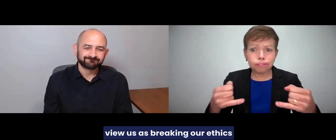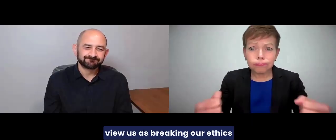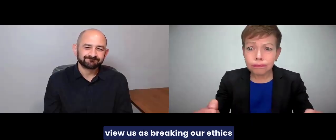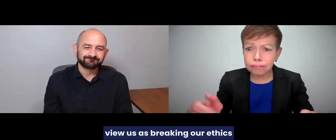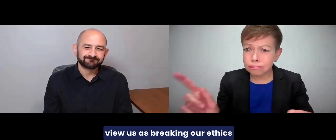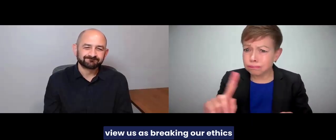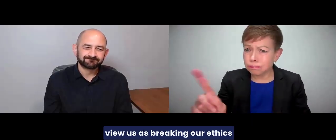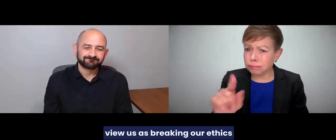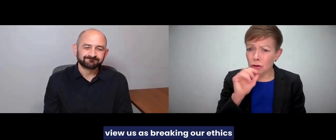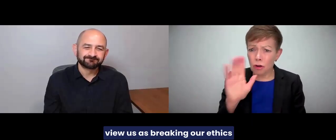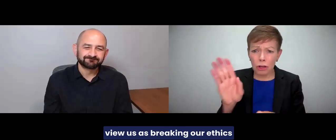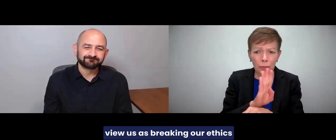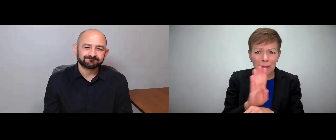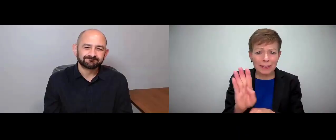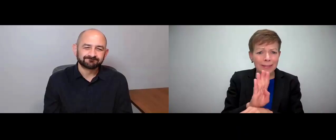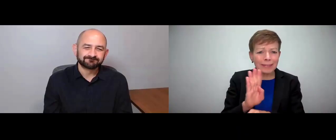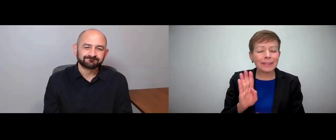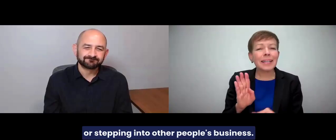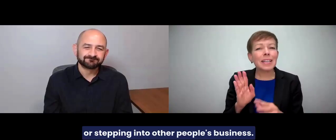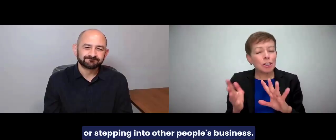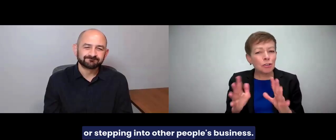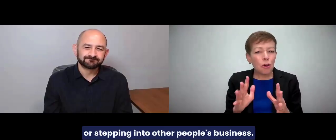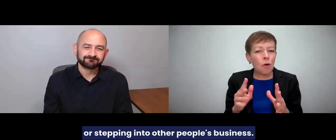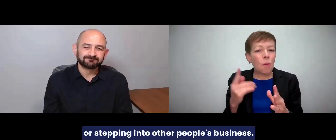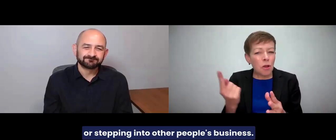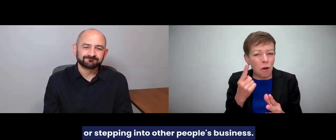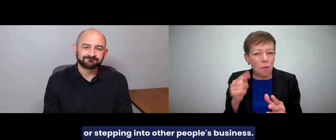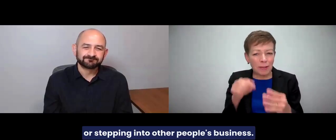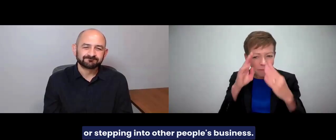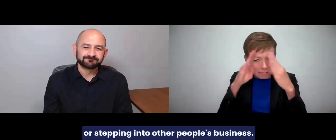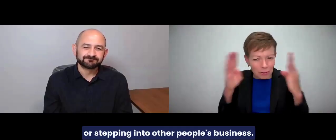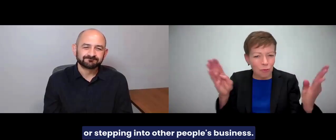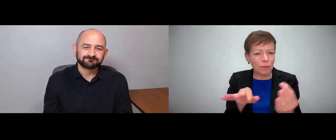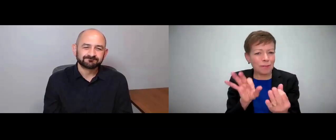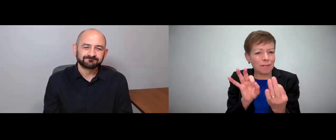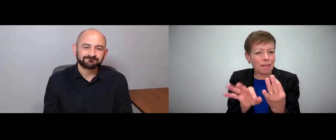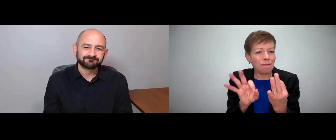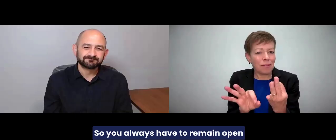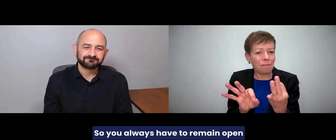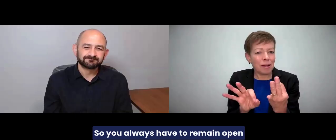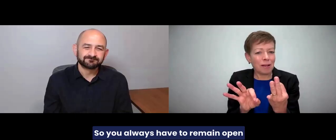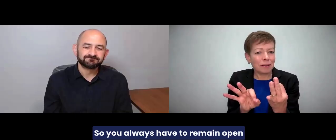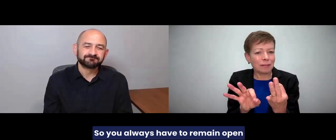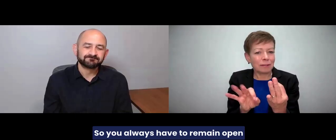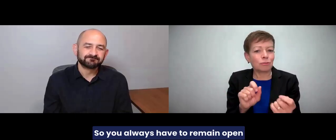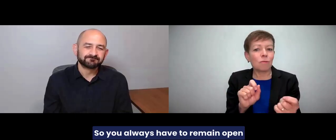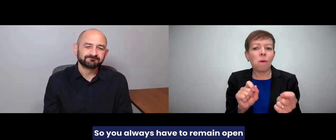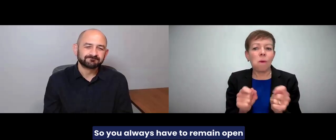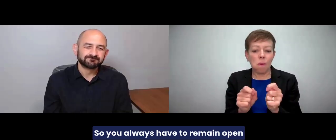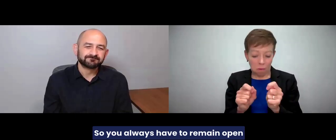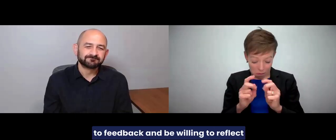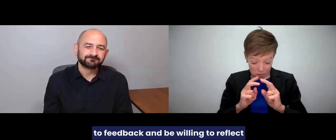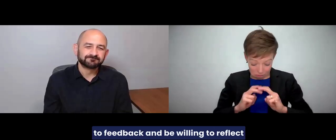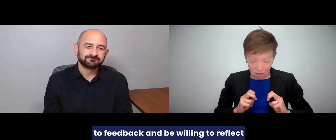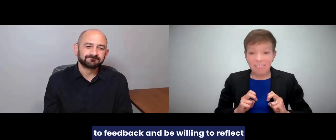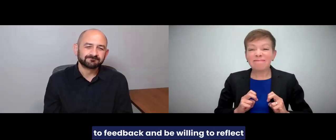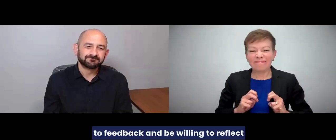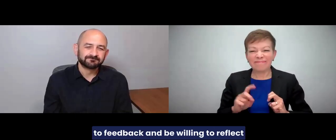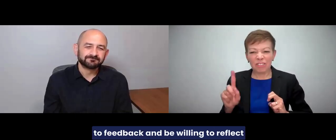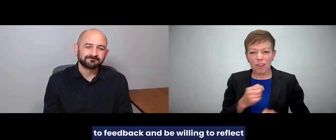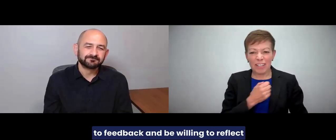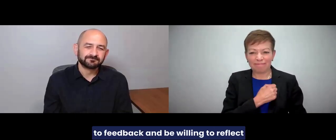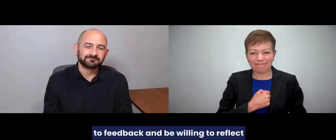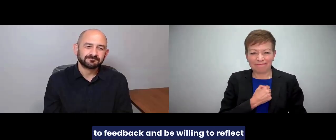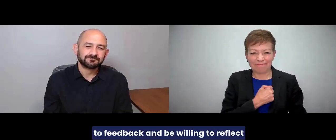as breaking our ethics or stepping into other people's business. So you always have to remain open to